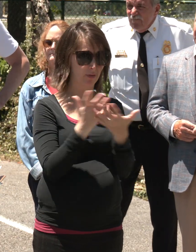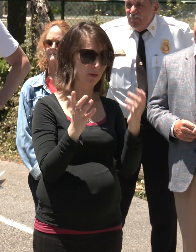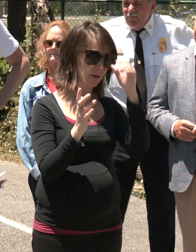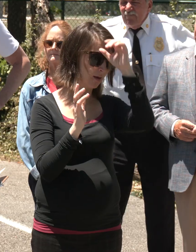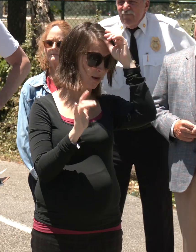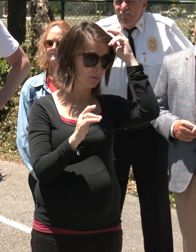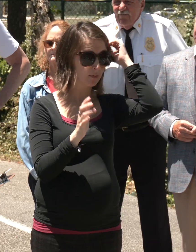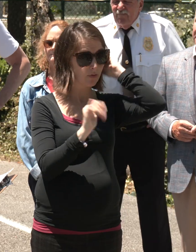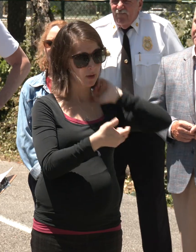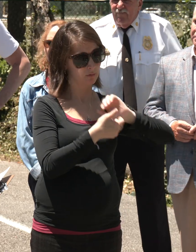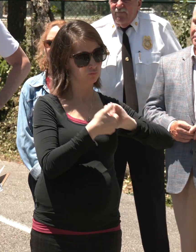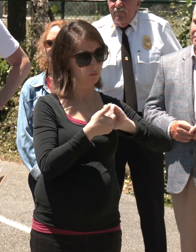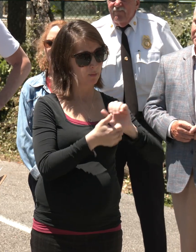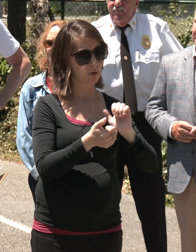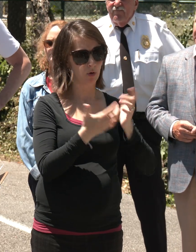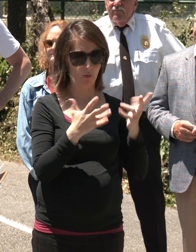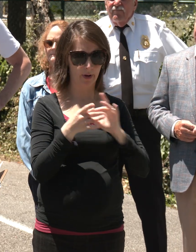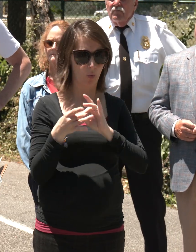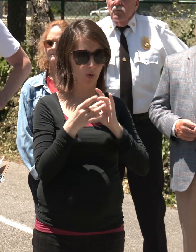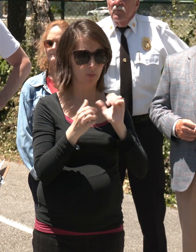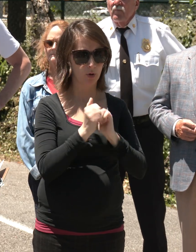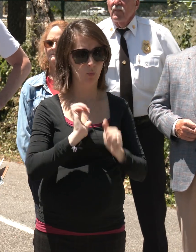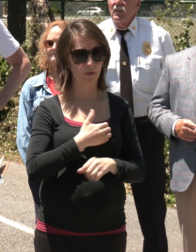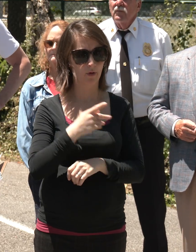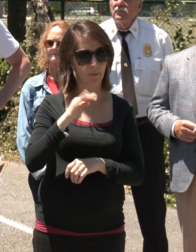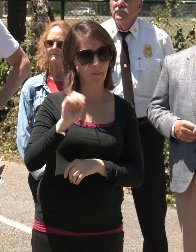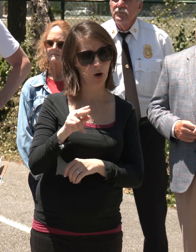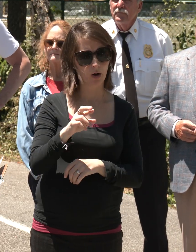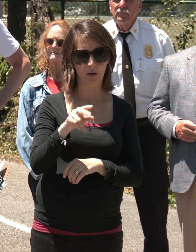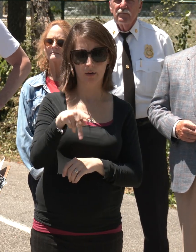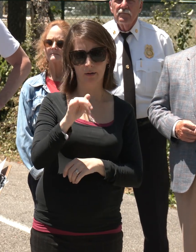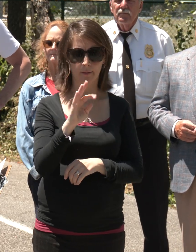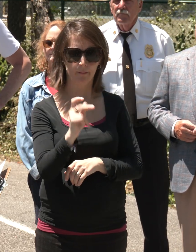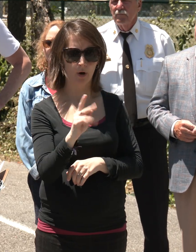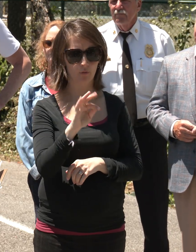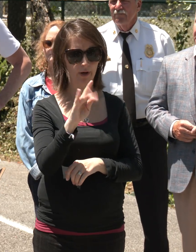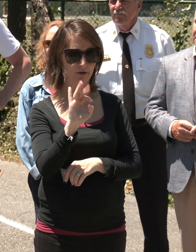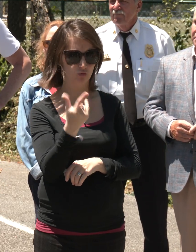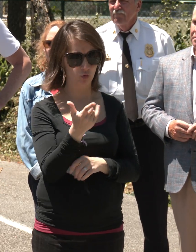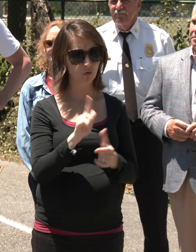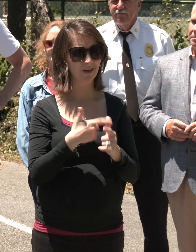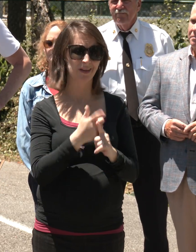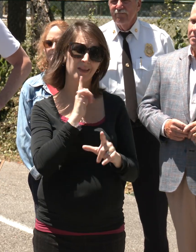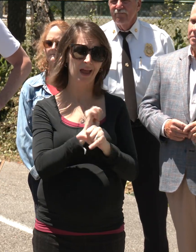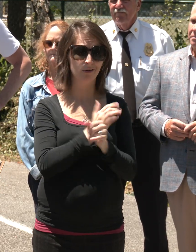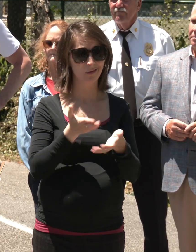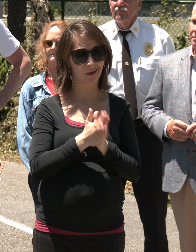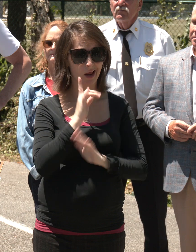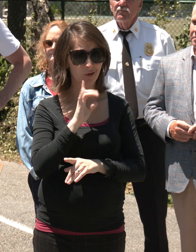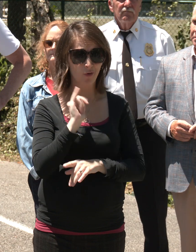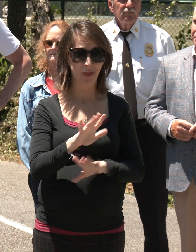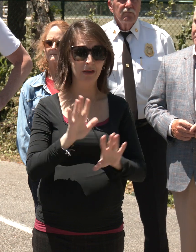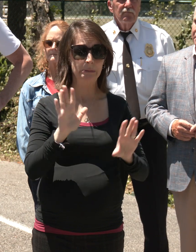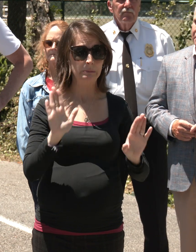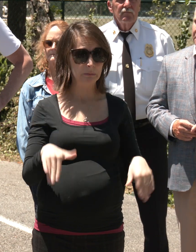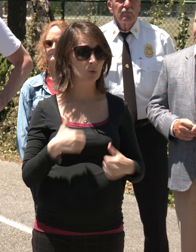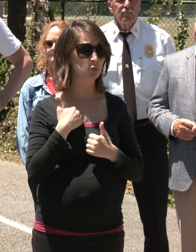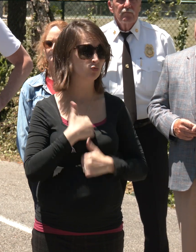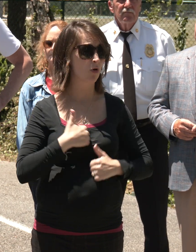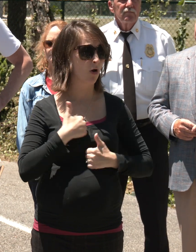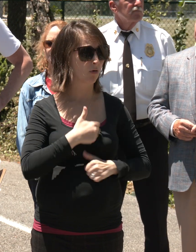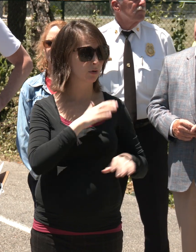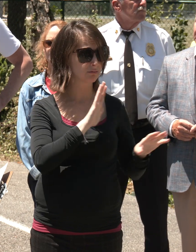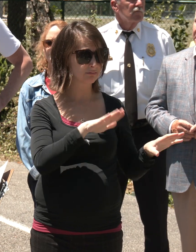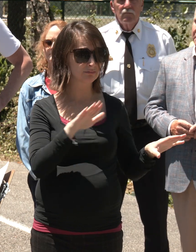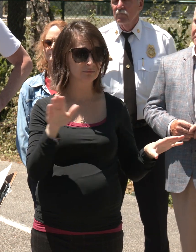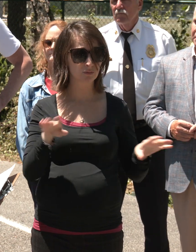in cooperation and coordination with our park rangers and other folks who have really asked for this. We are sorry to the families, but I want to